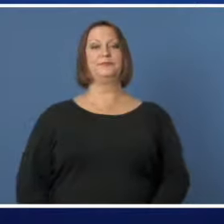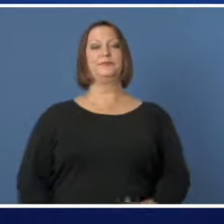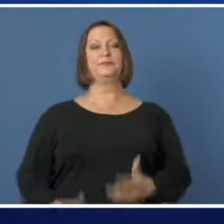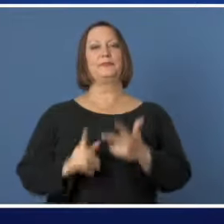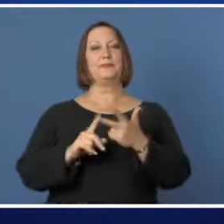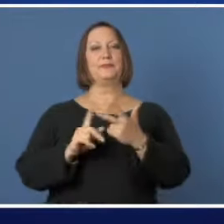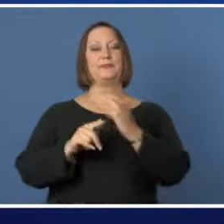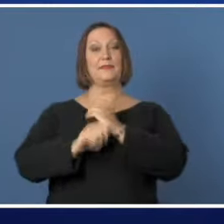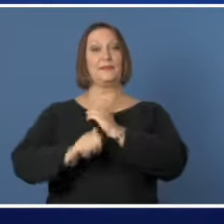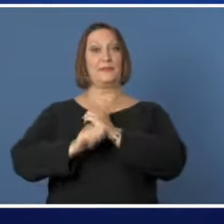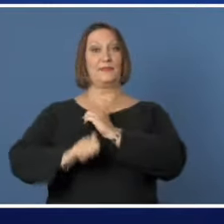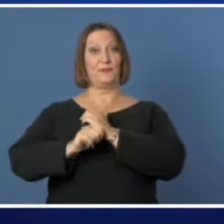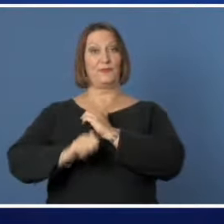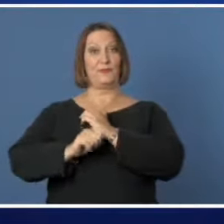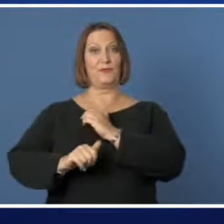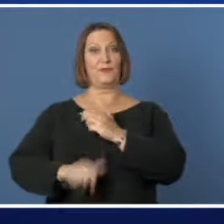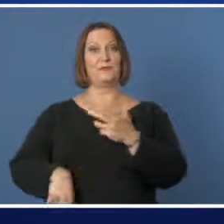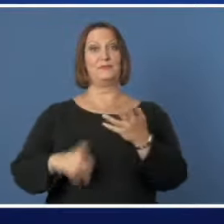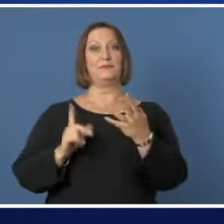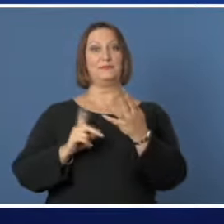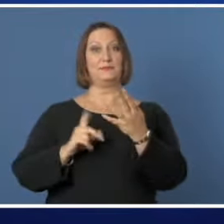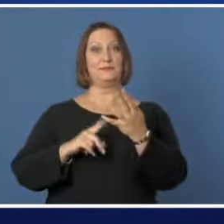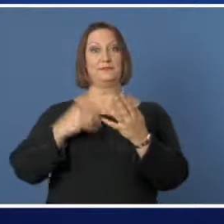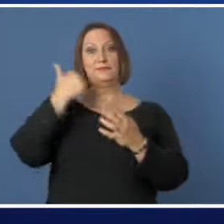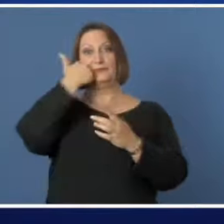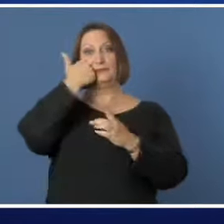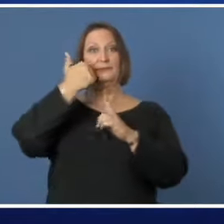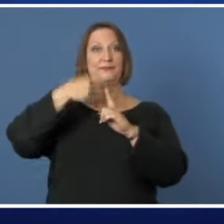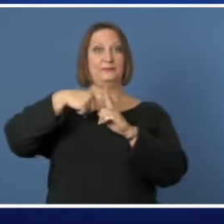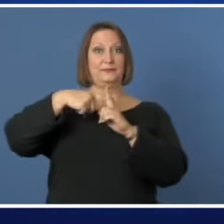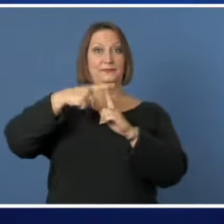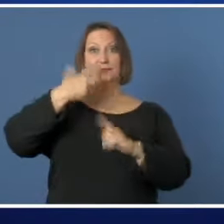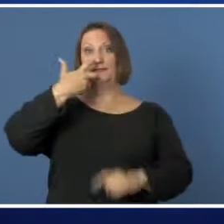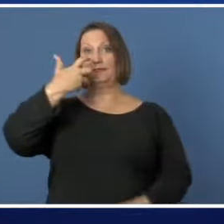Diarrhea Fever